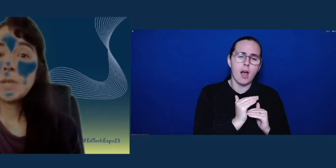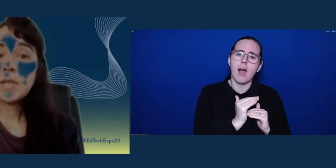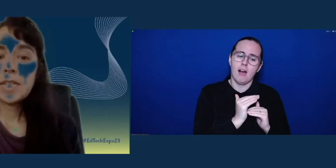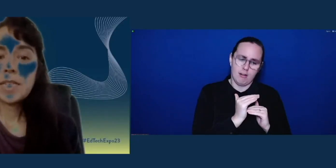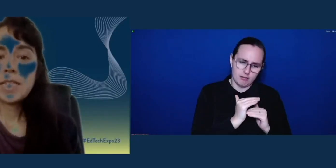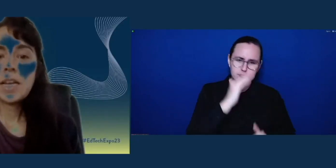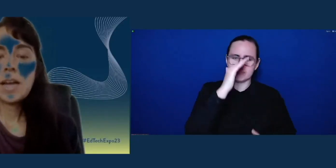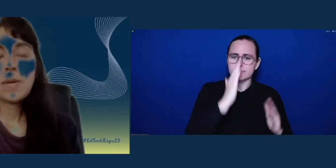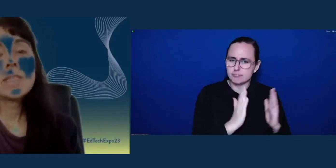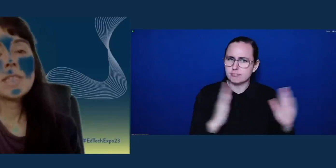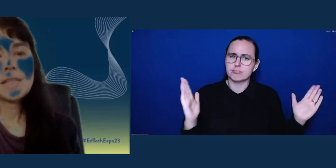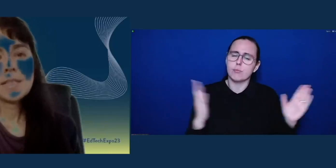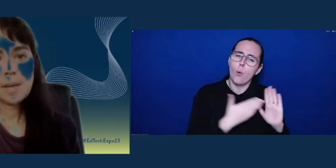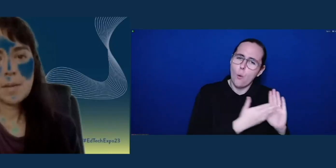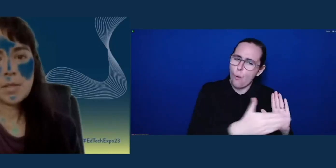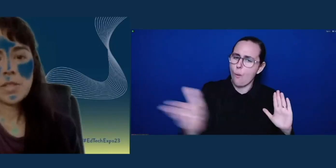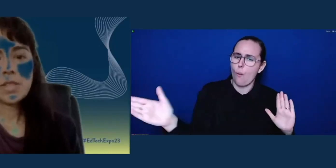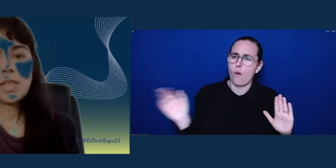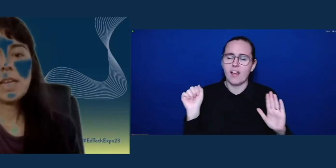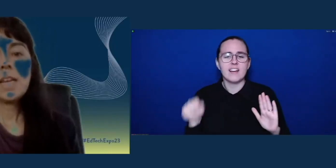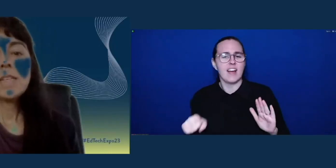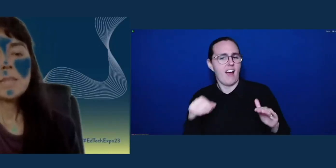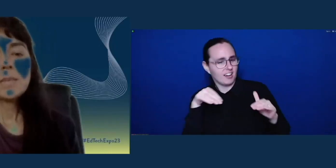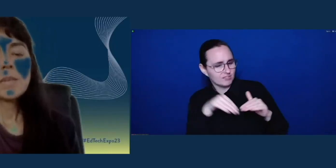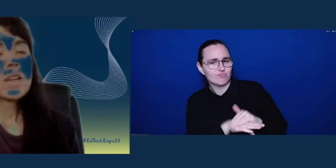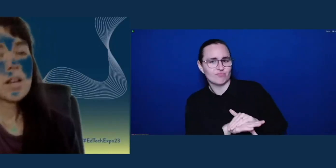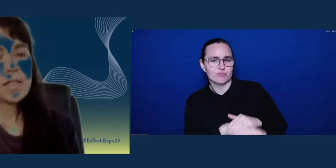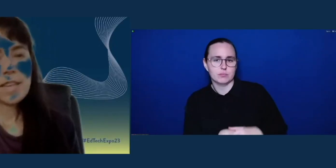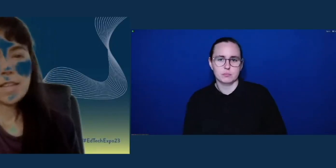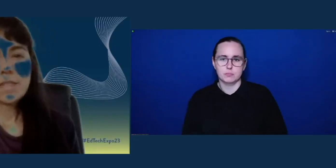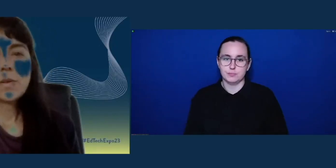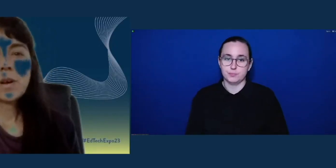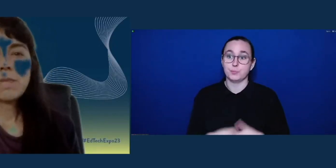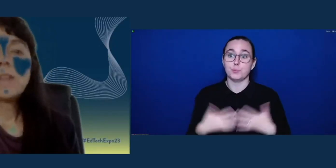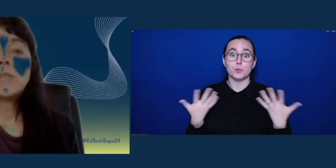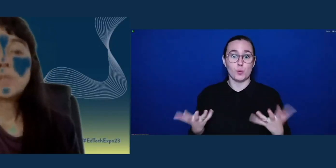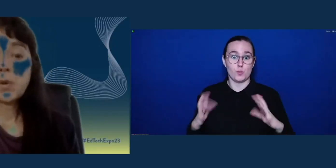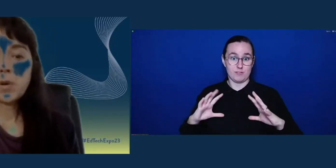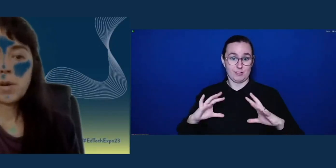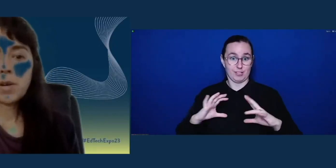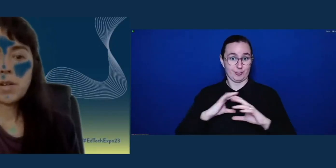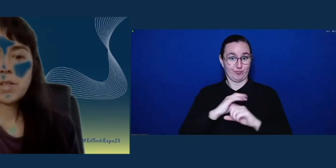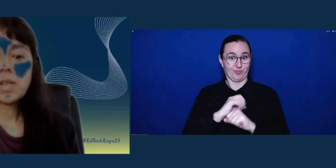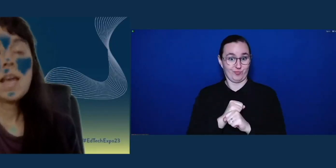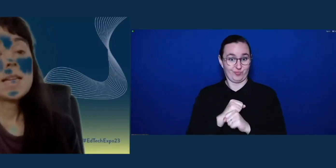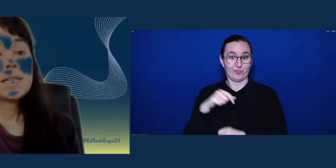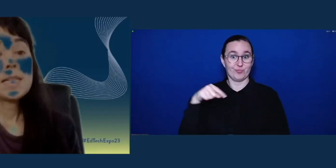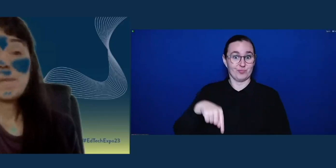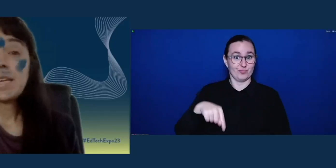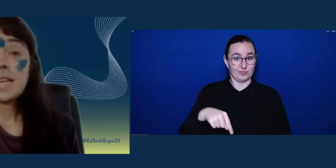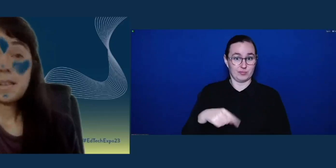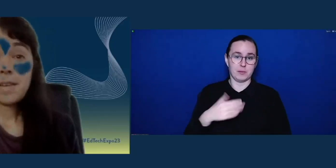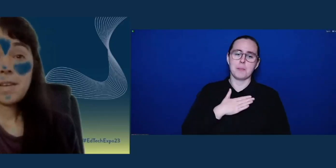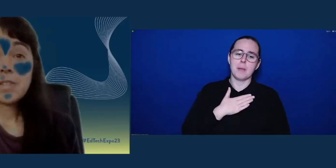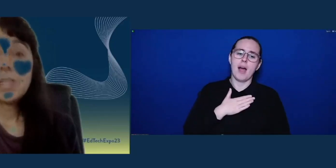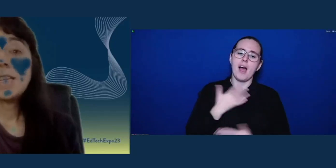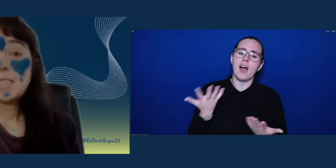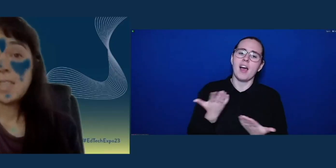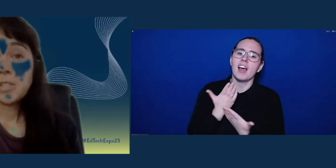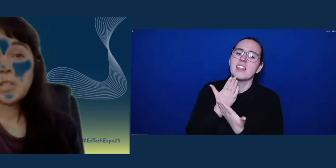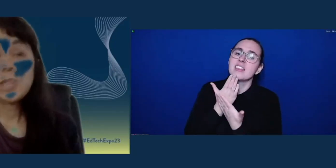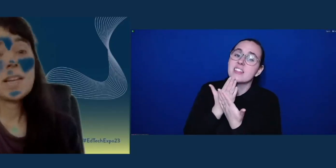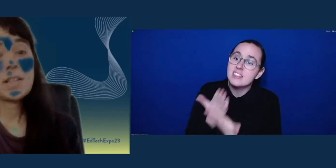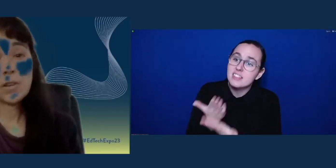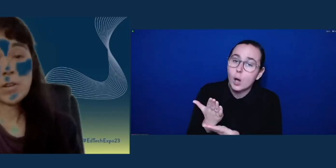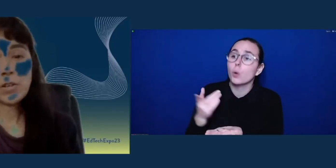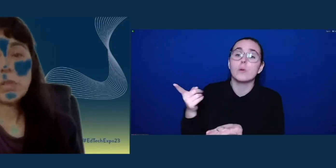to an end, I want to take this opportunity to express our thanks to our fellow donor partners and to the many innovators,